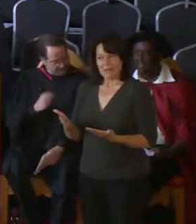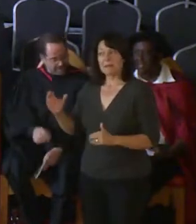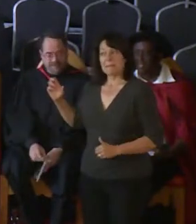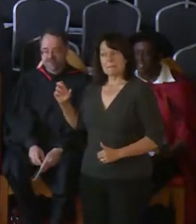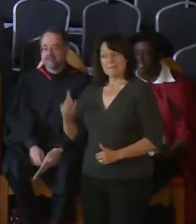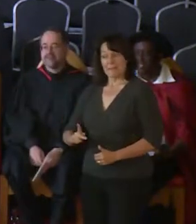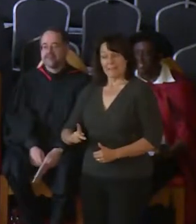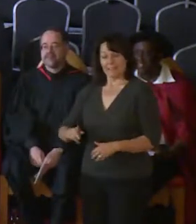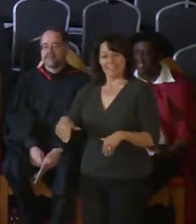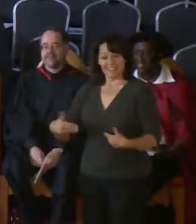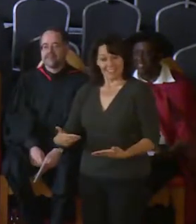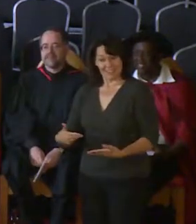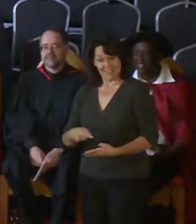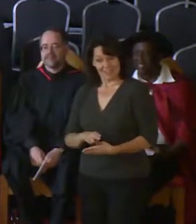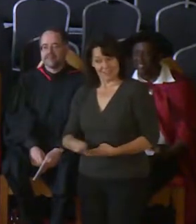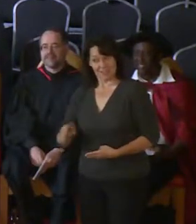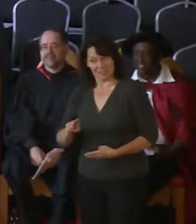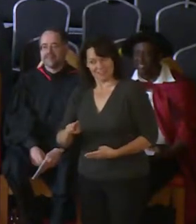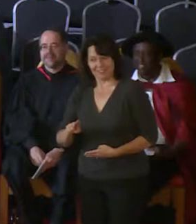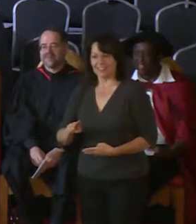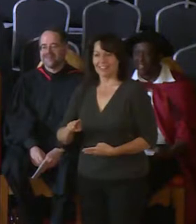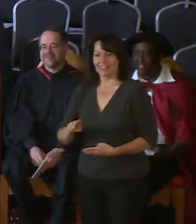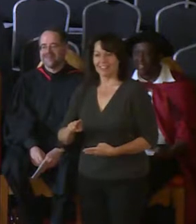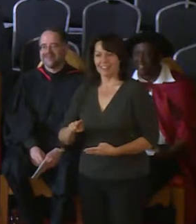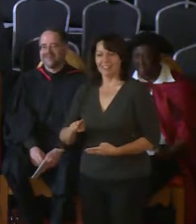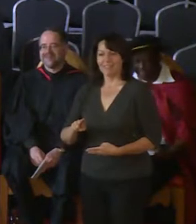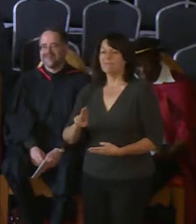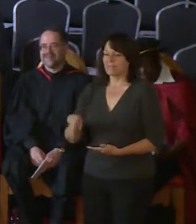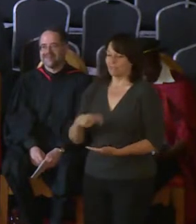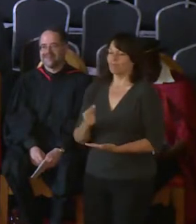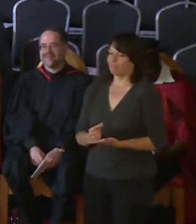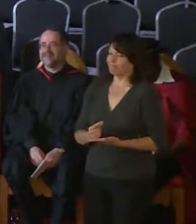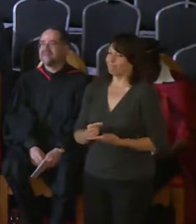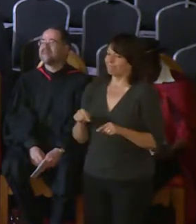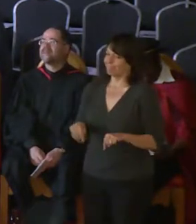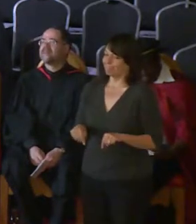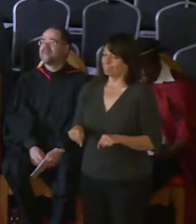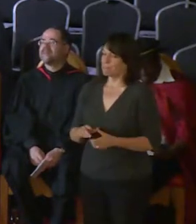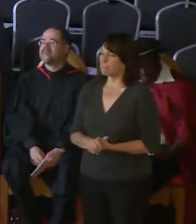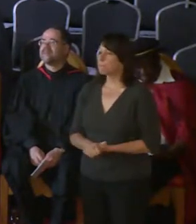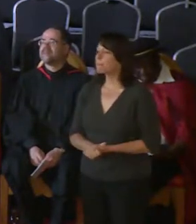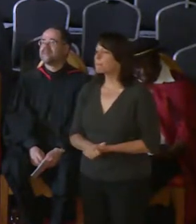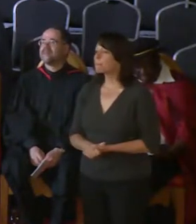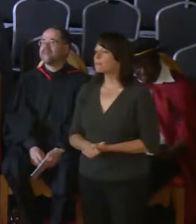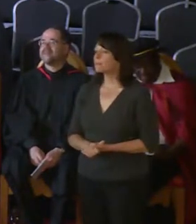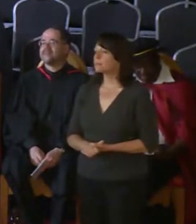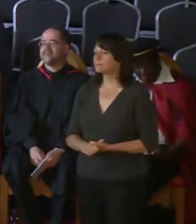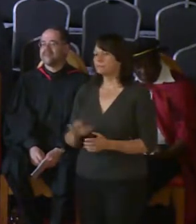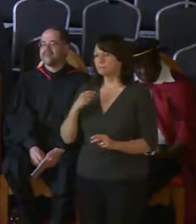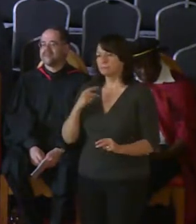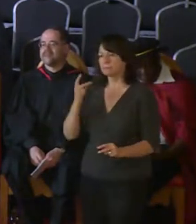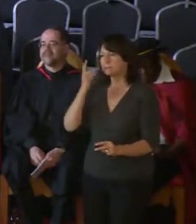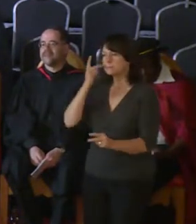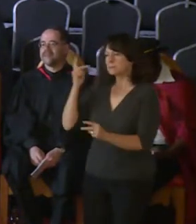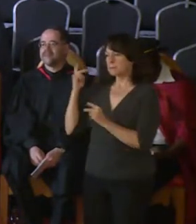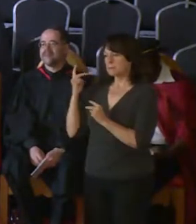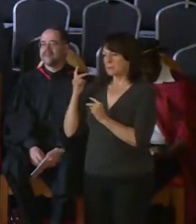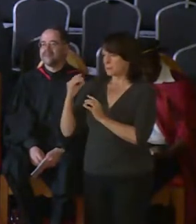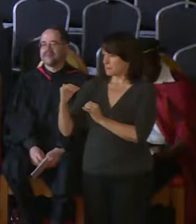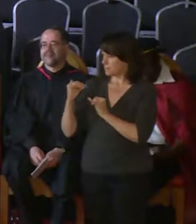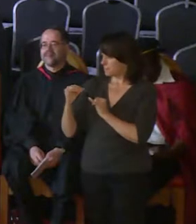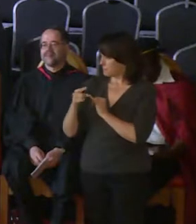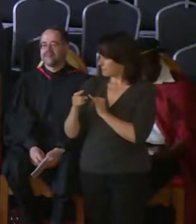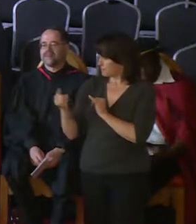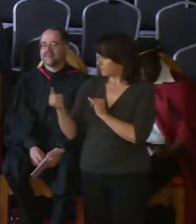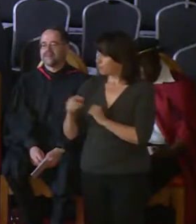at the university, my alma mater. I think back to when I was in your shoes,